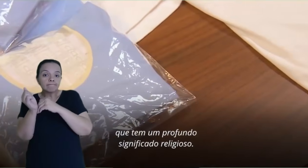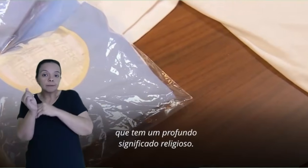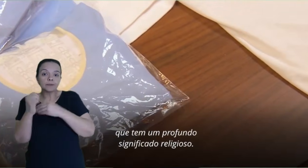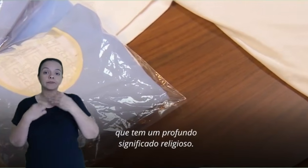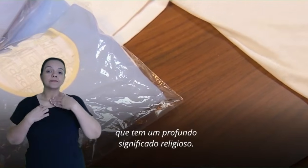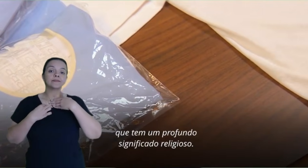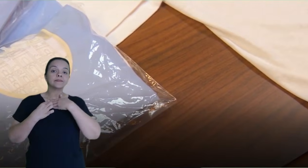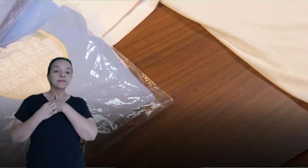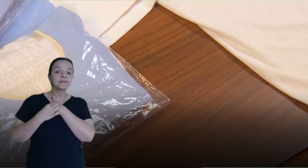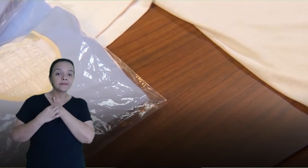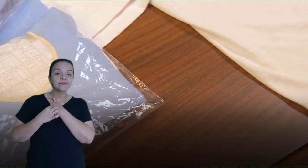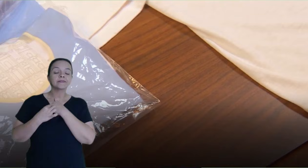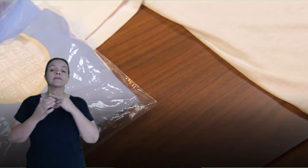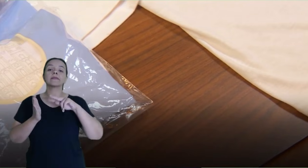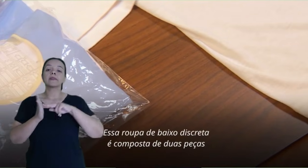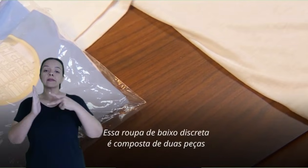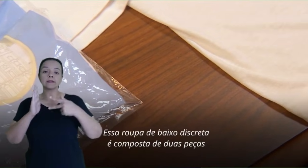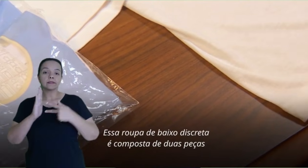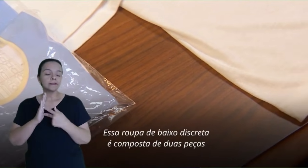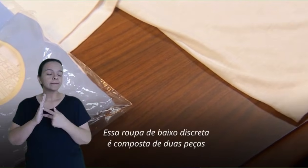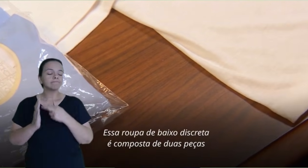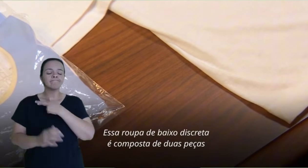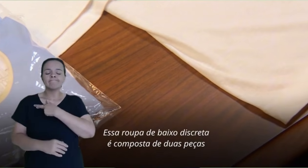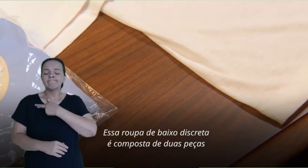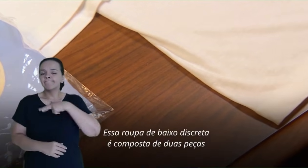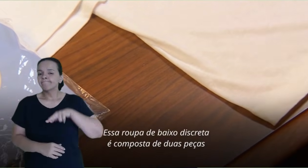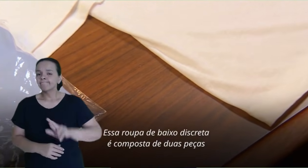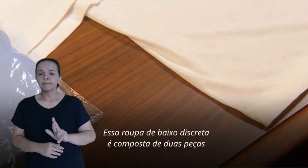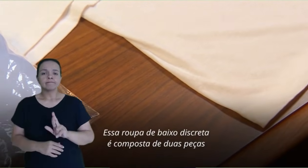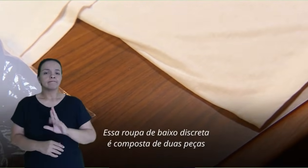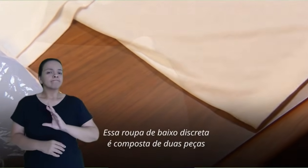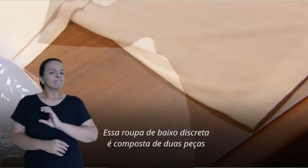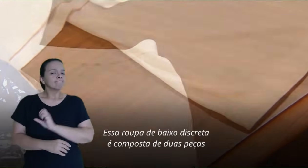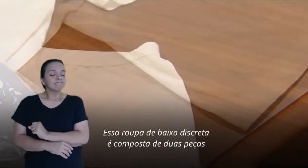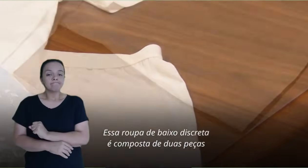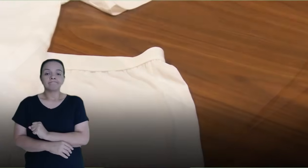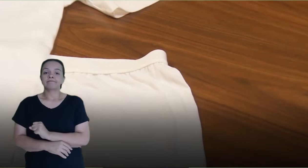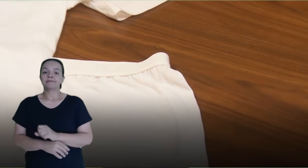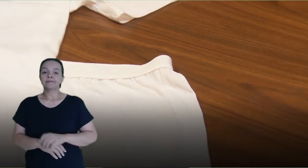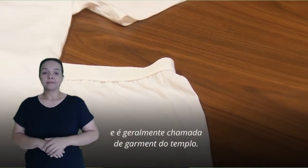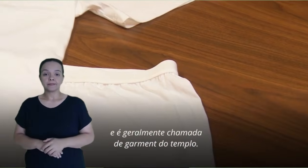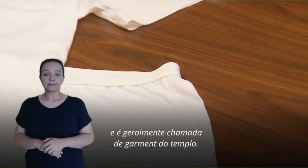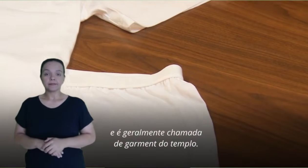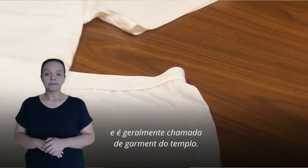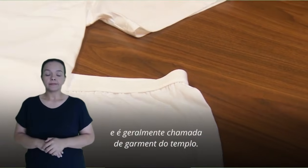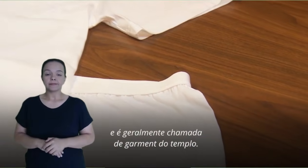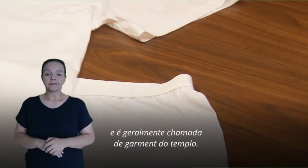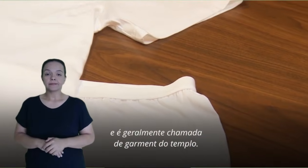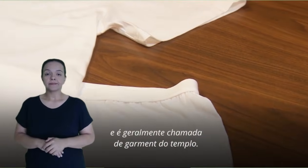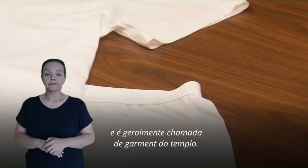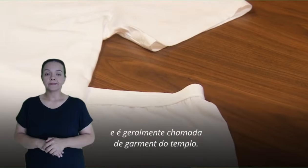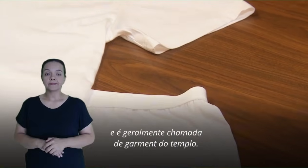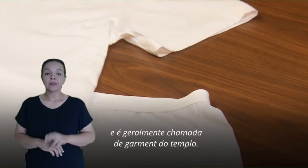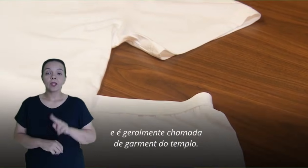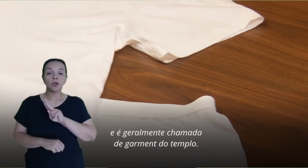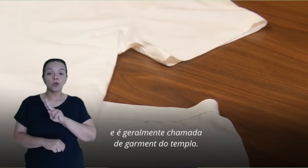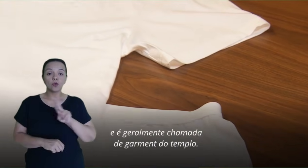significance. This modest underclothing comes in two pieces and is usually referred to as the temple